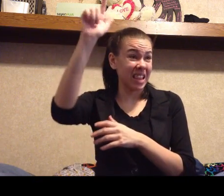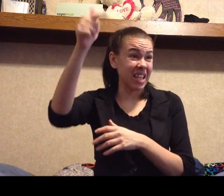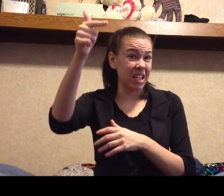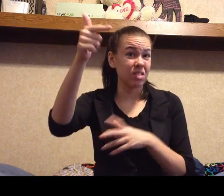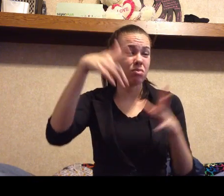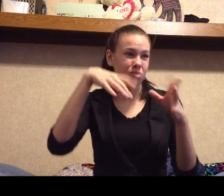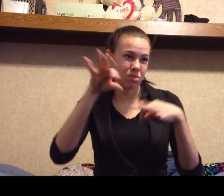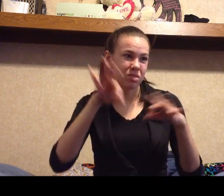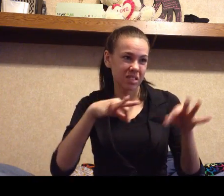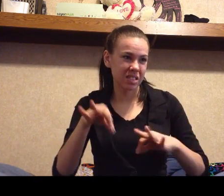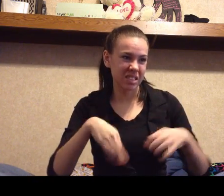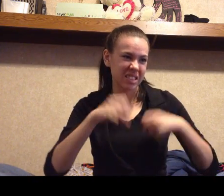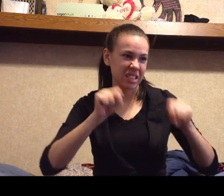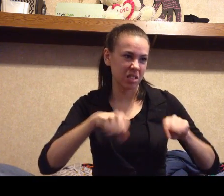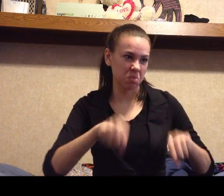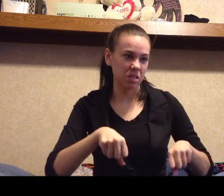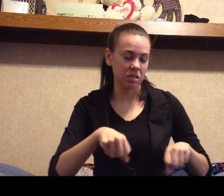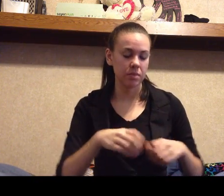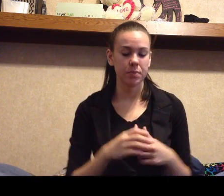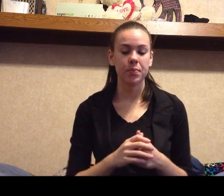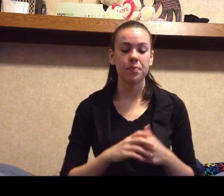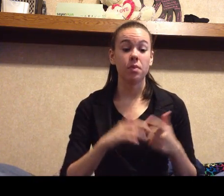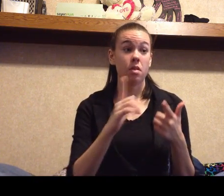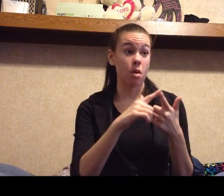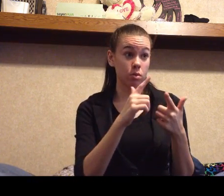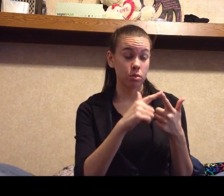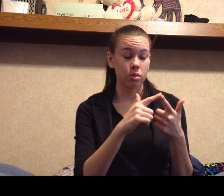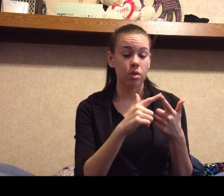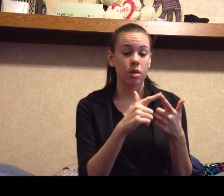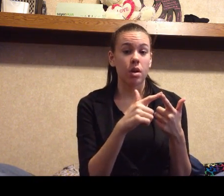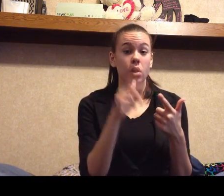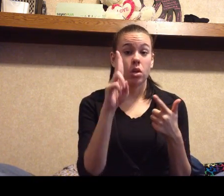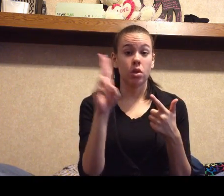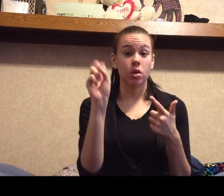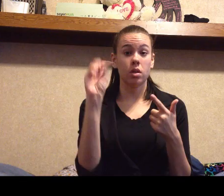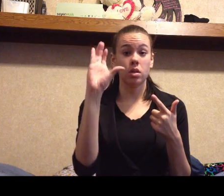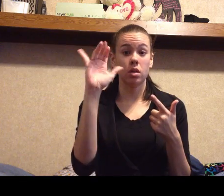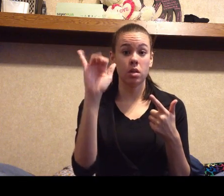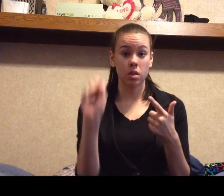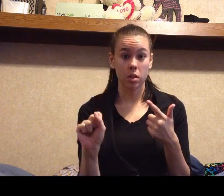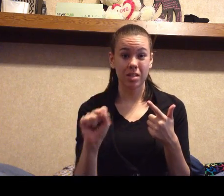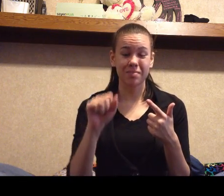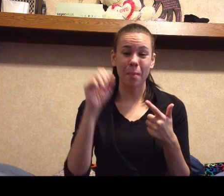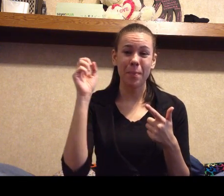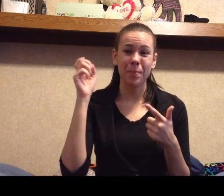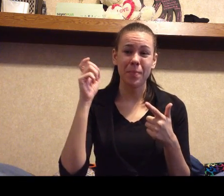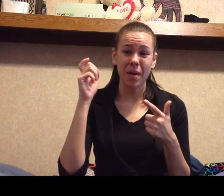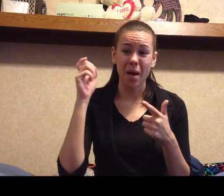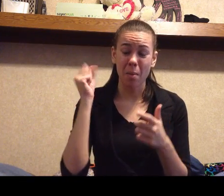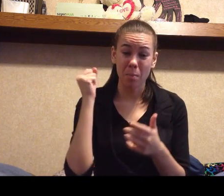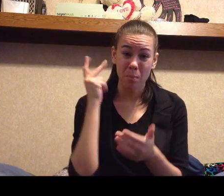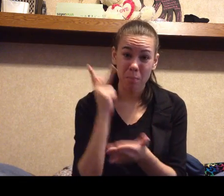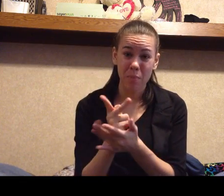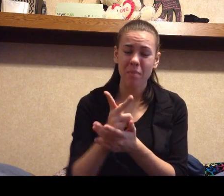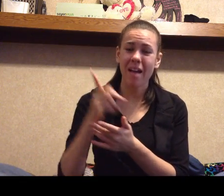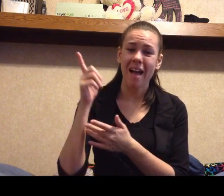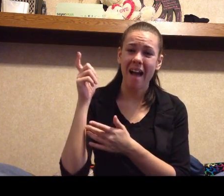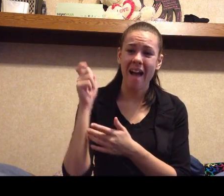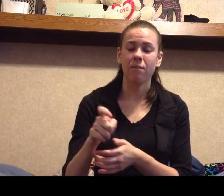shortly. 2. The USCIS must approve an immigrant petition for applicant,